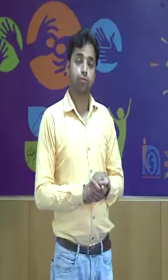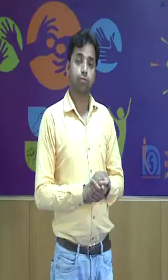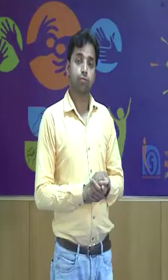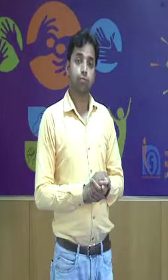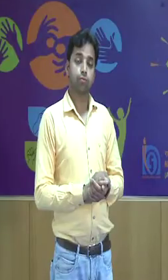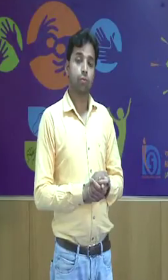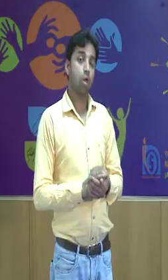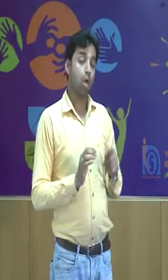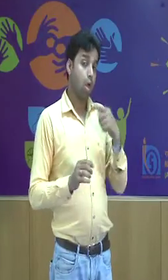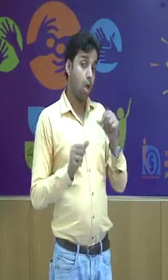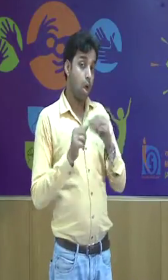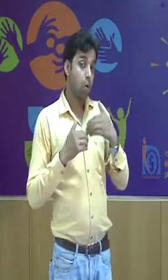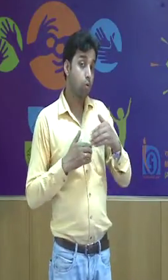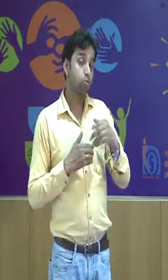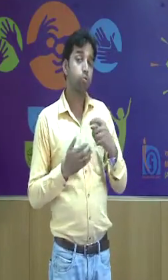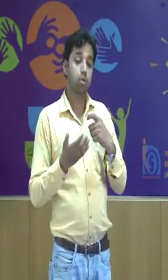According to the Pravara rules,